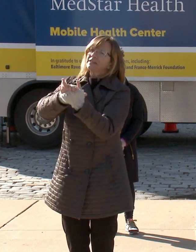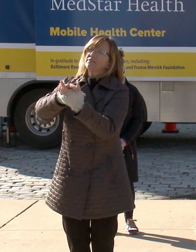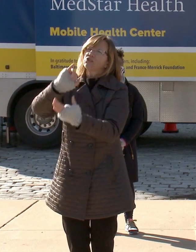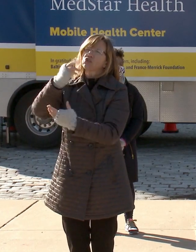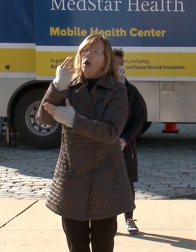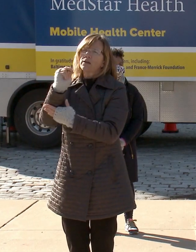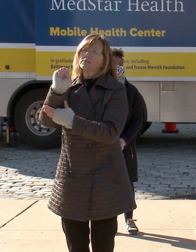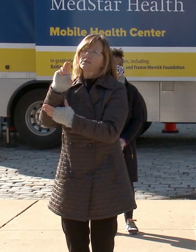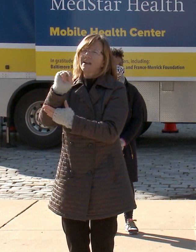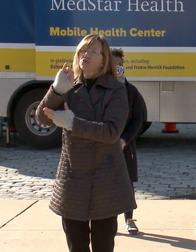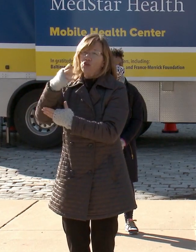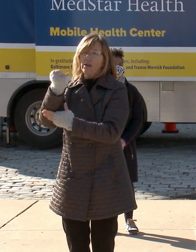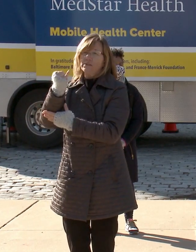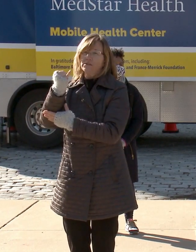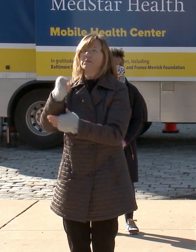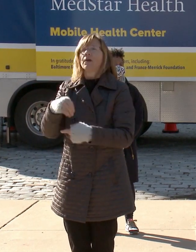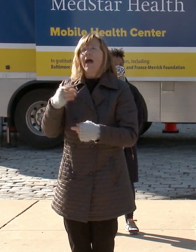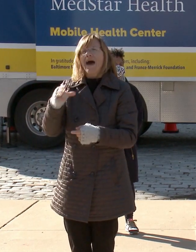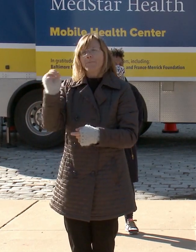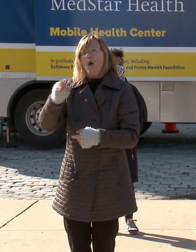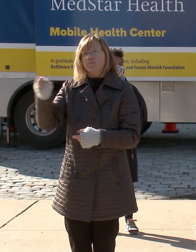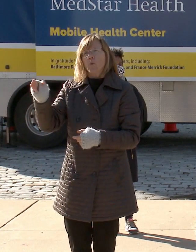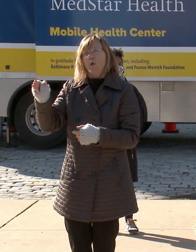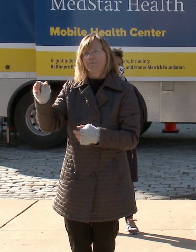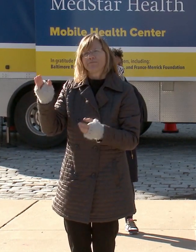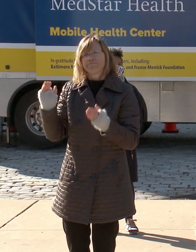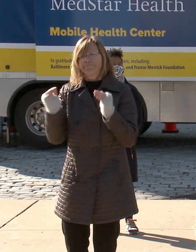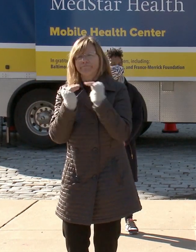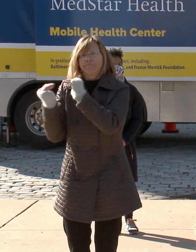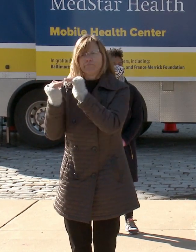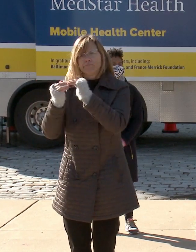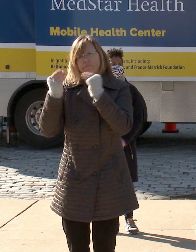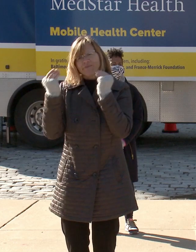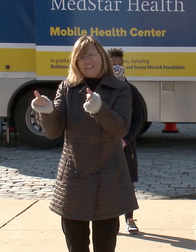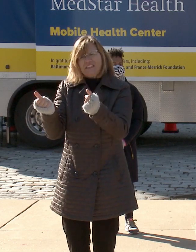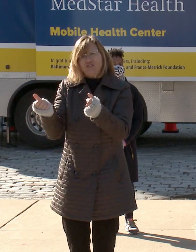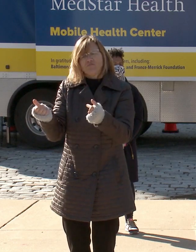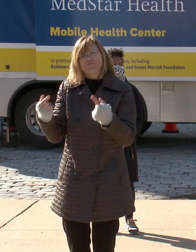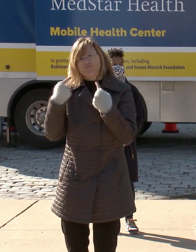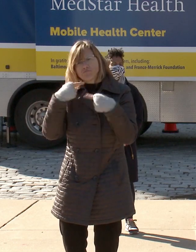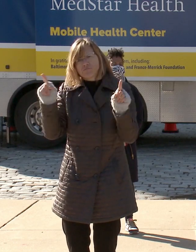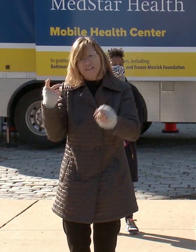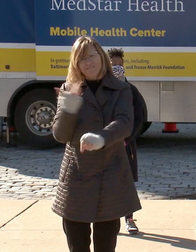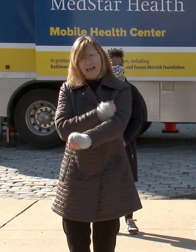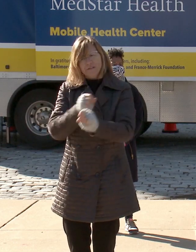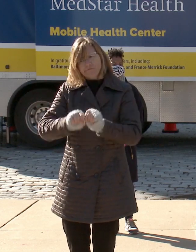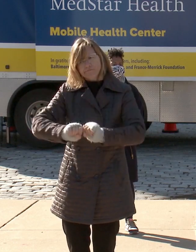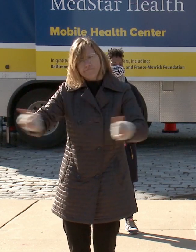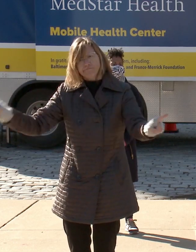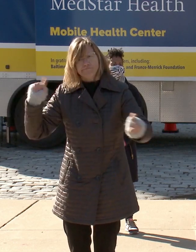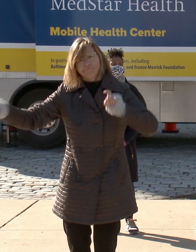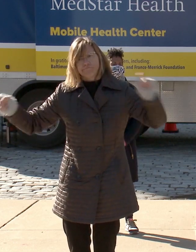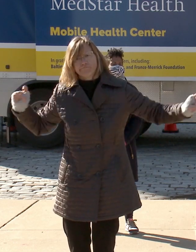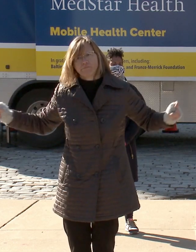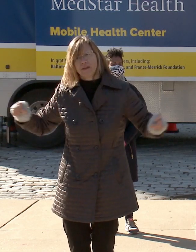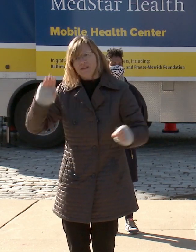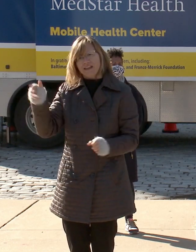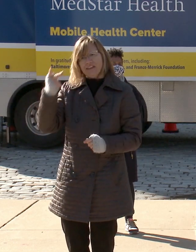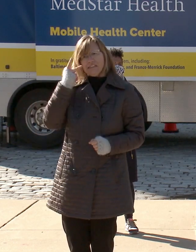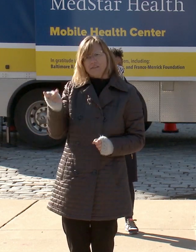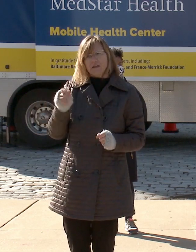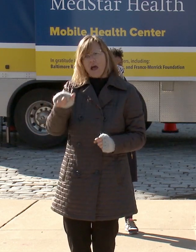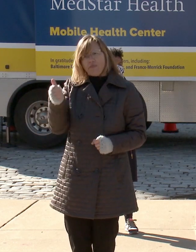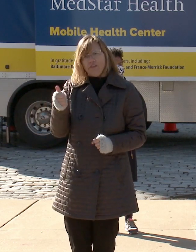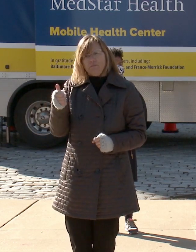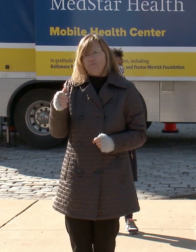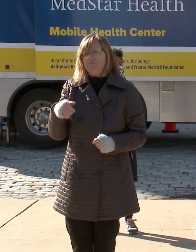Baltimore City can show a commitment to equity and efficiency in vaccine distribution in a way that is unprecedented across the U.S.